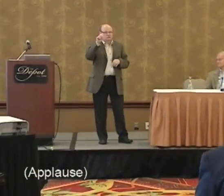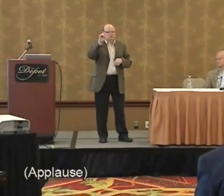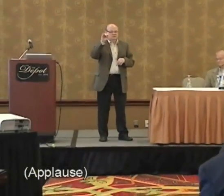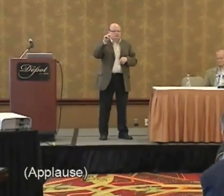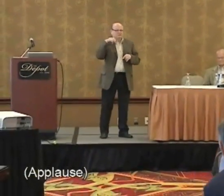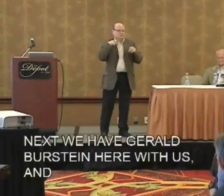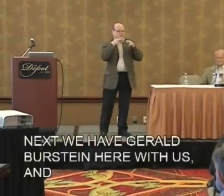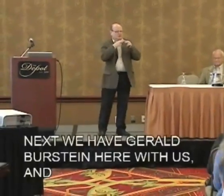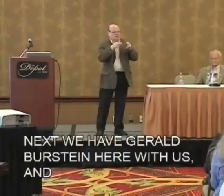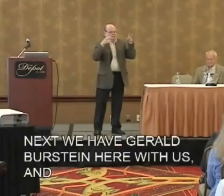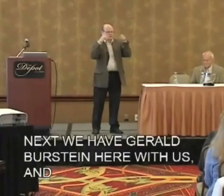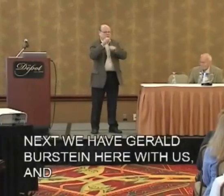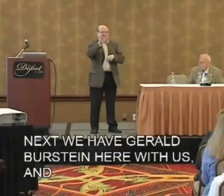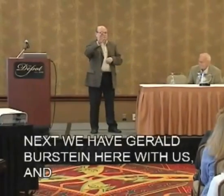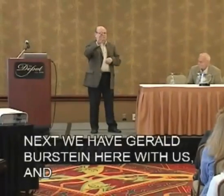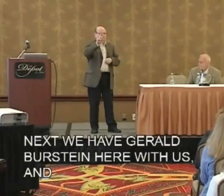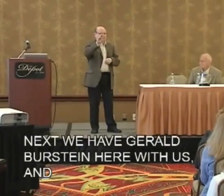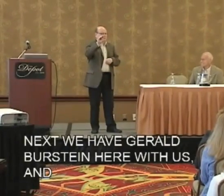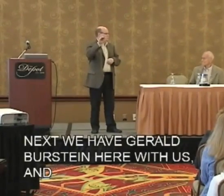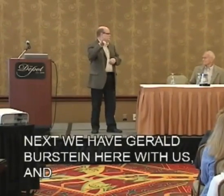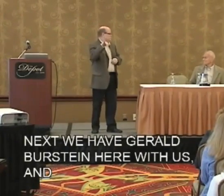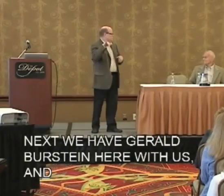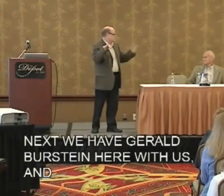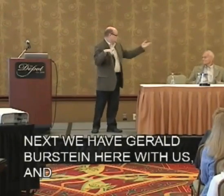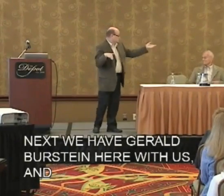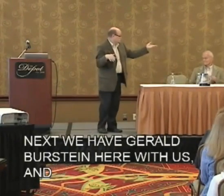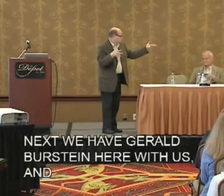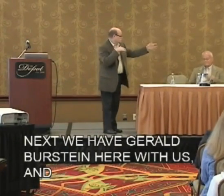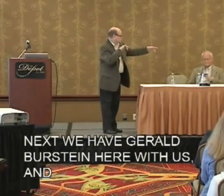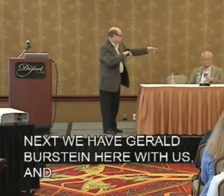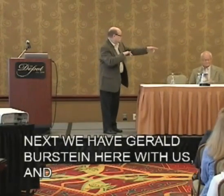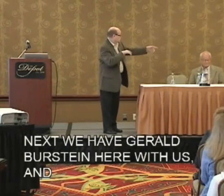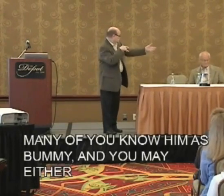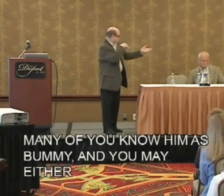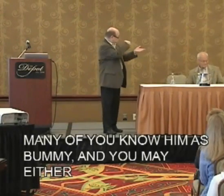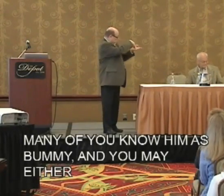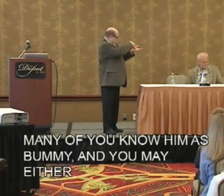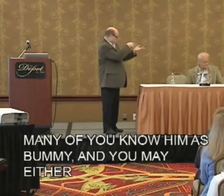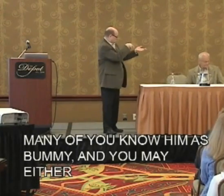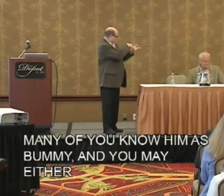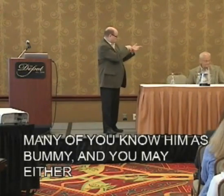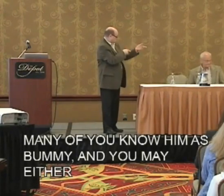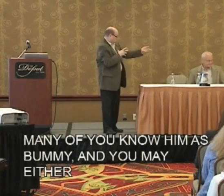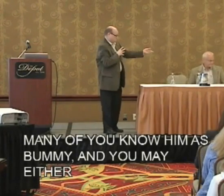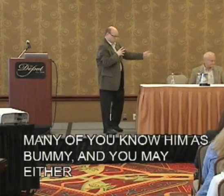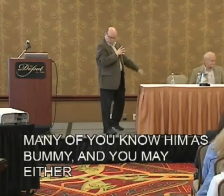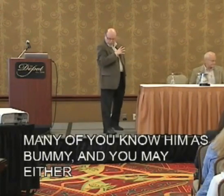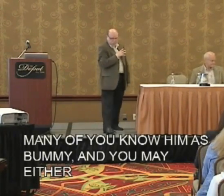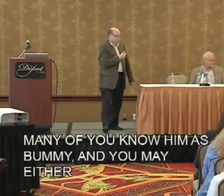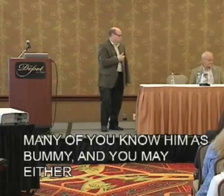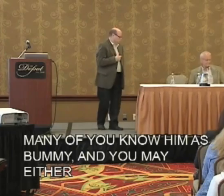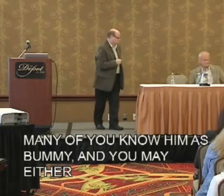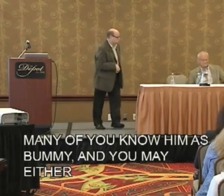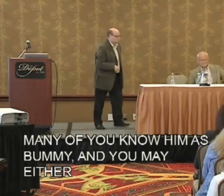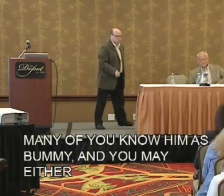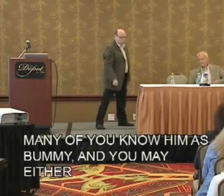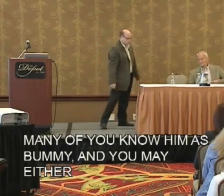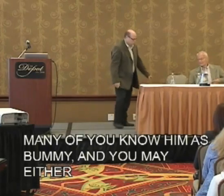Next, we have Gerald Bernstein here with us and many of you know him as Bummy and you may either stand there in your place or come